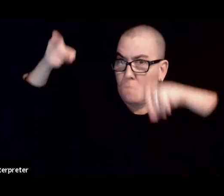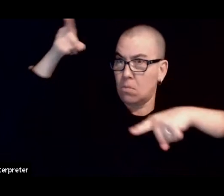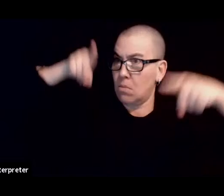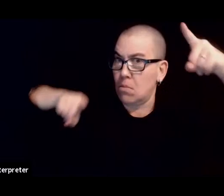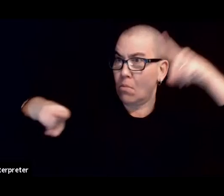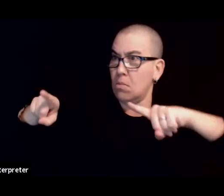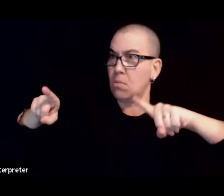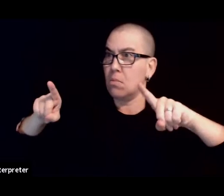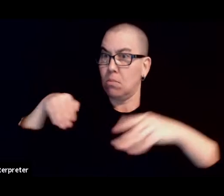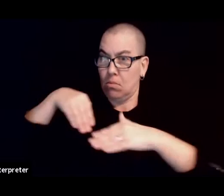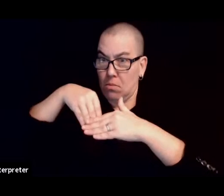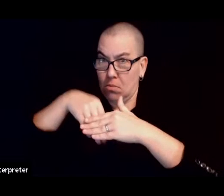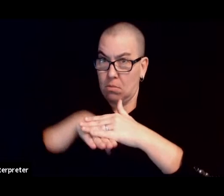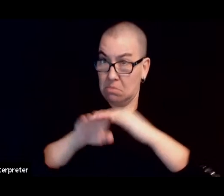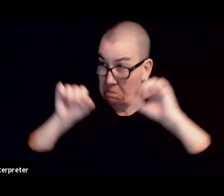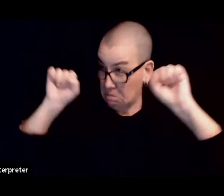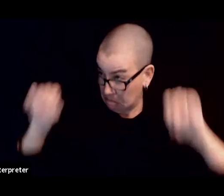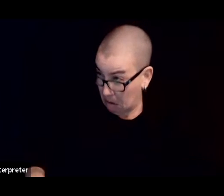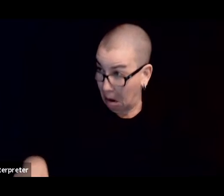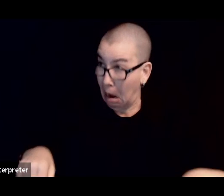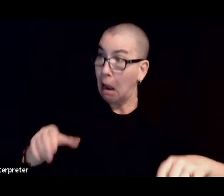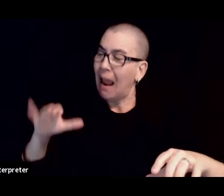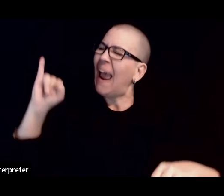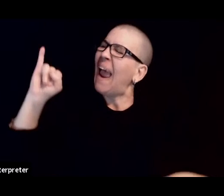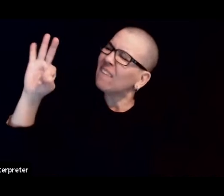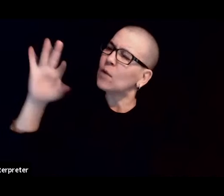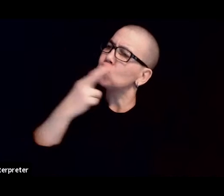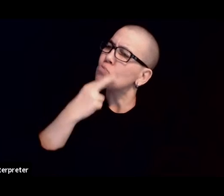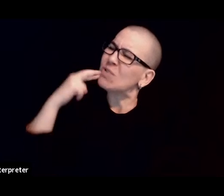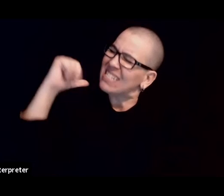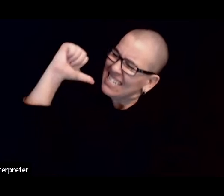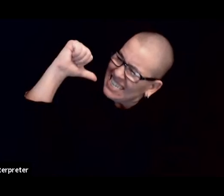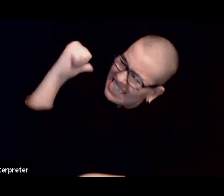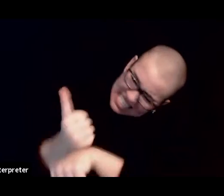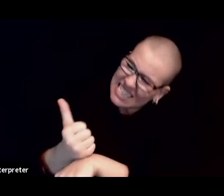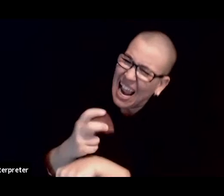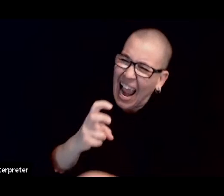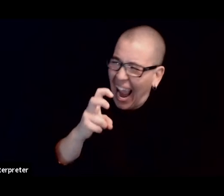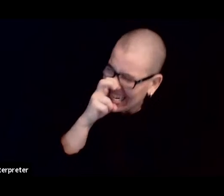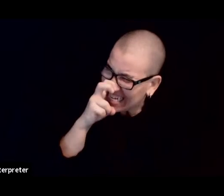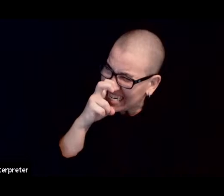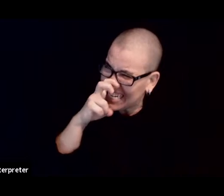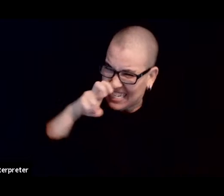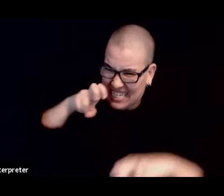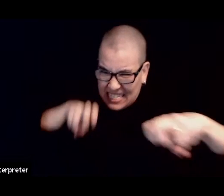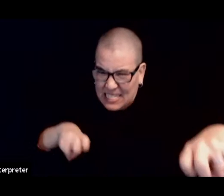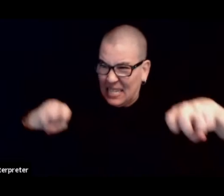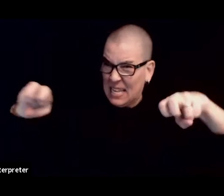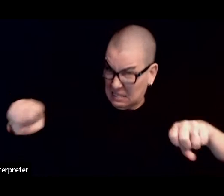sort of mitigation that's involved and still let people, get their yayas out on the holidays?